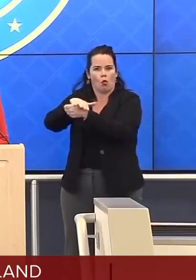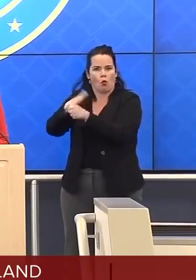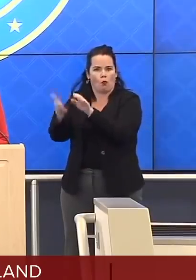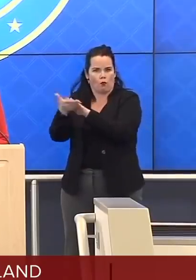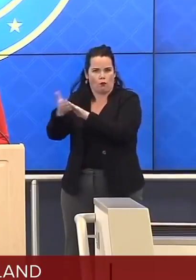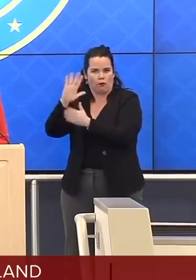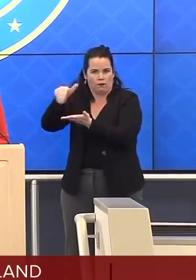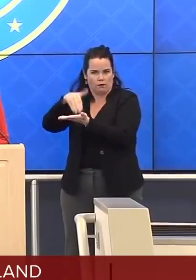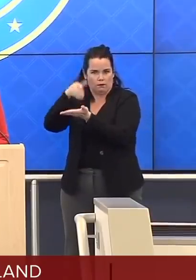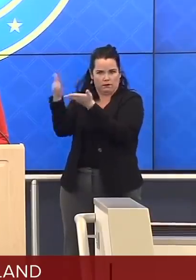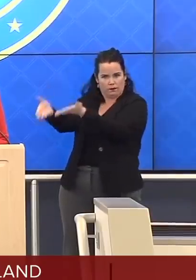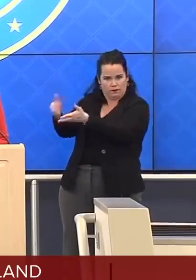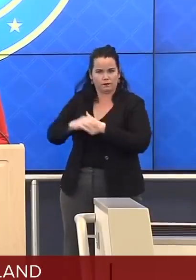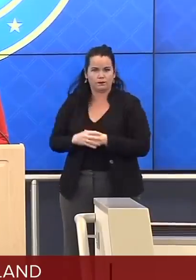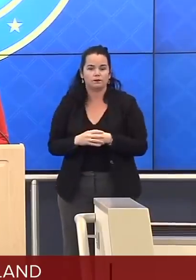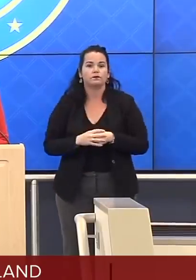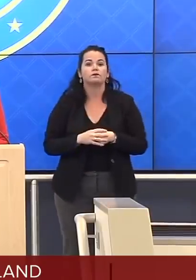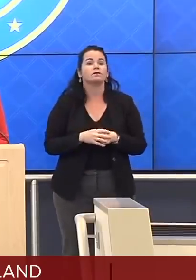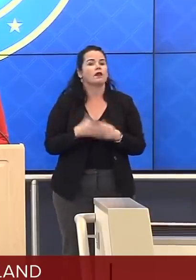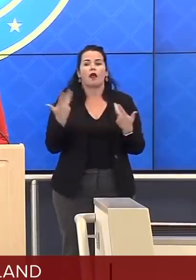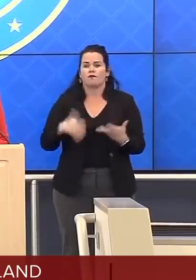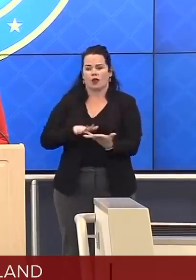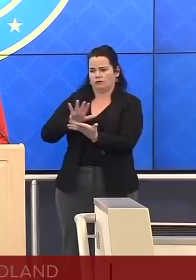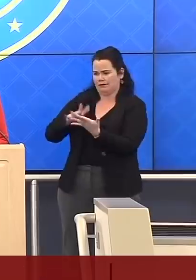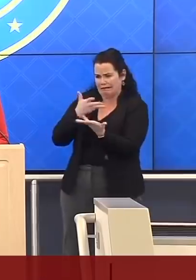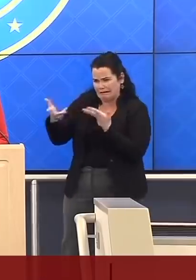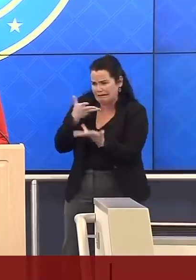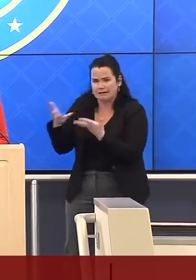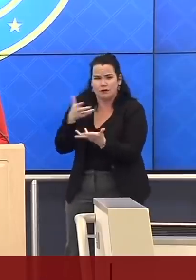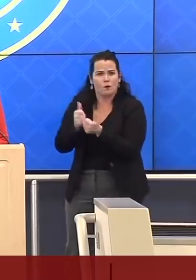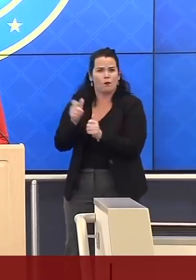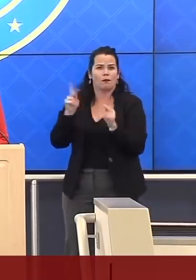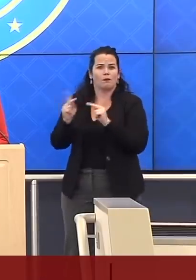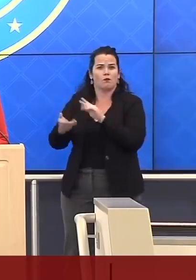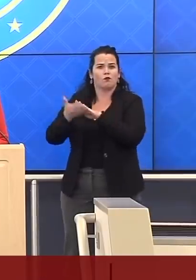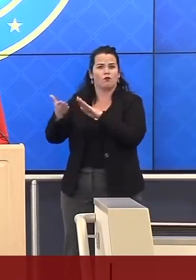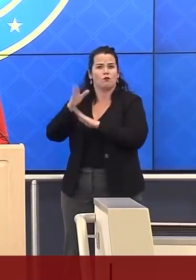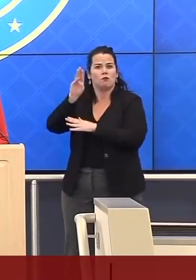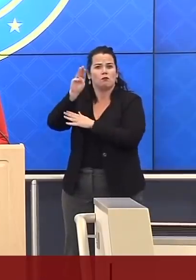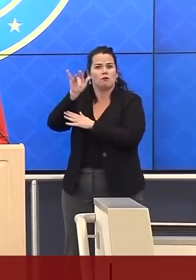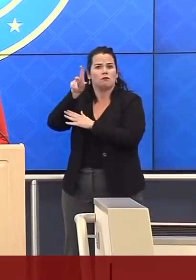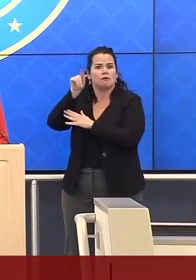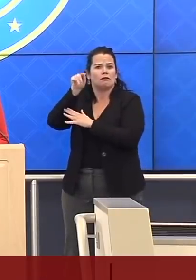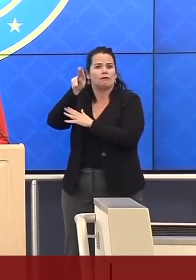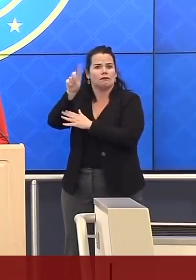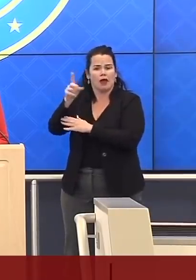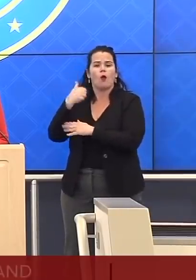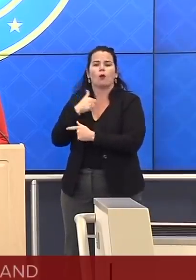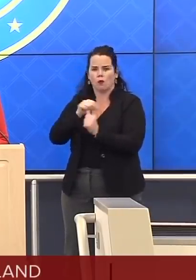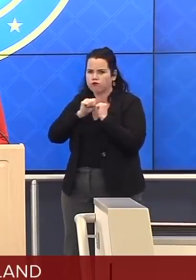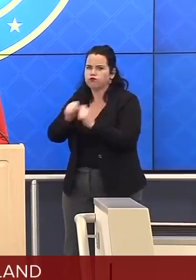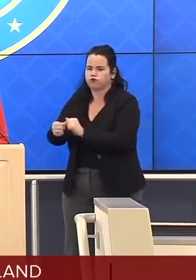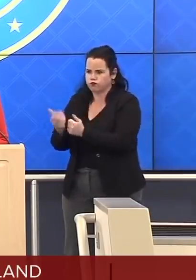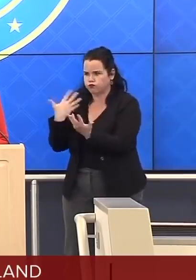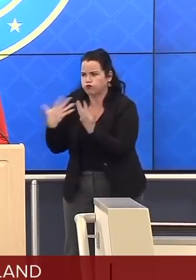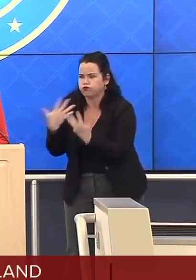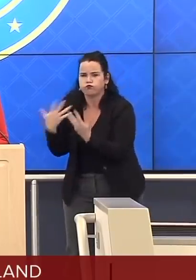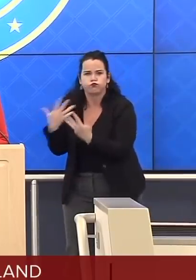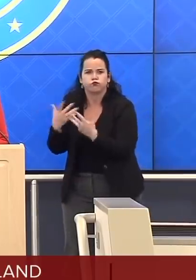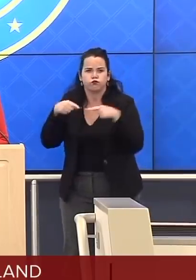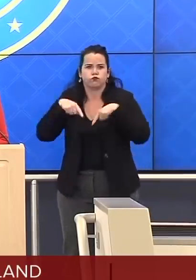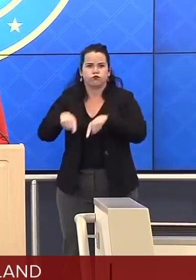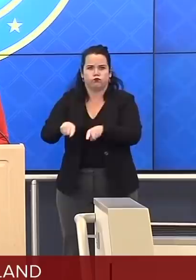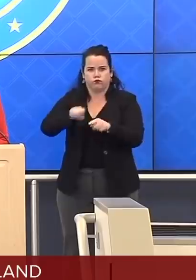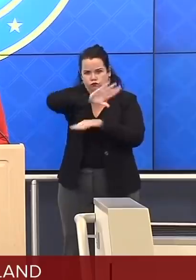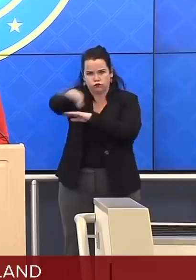the dam collapse. I've been in touch with many local leaders in Midland, and we will stay in close contact as the situation